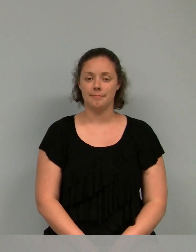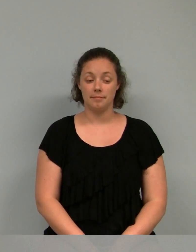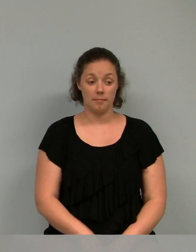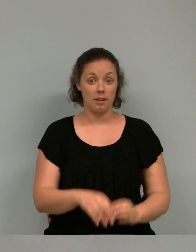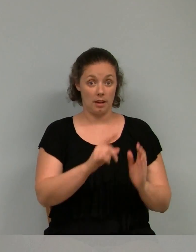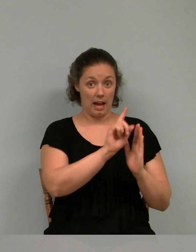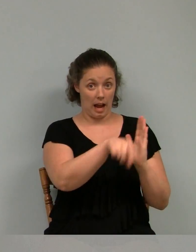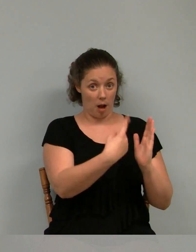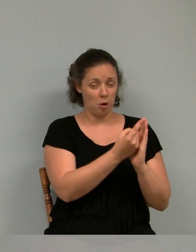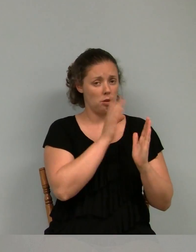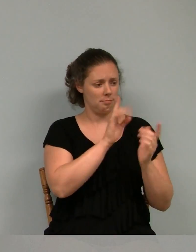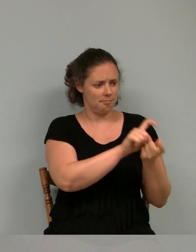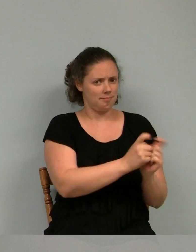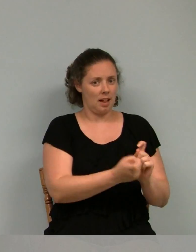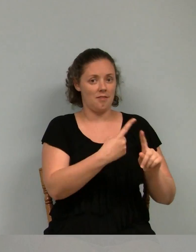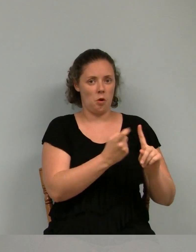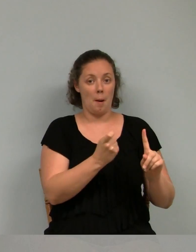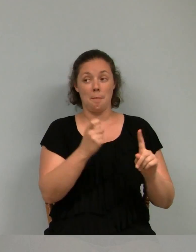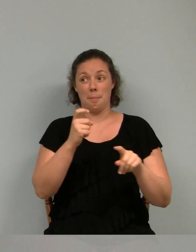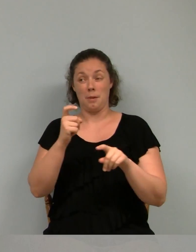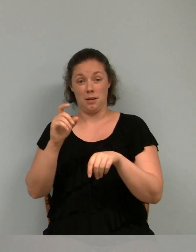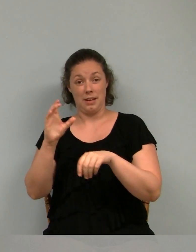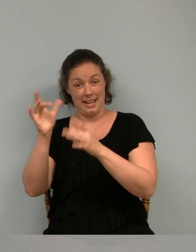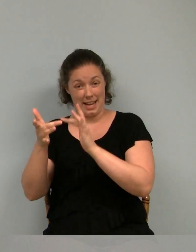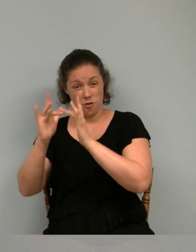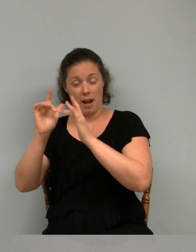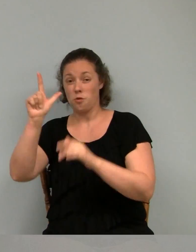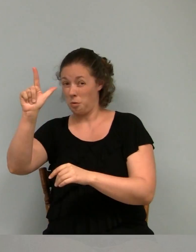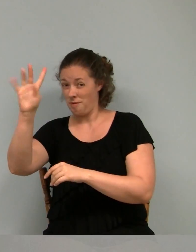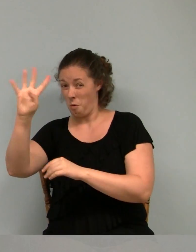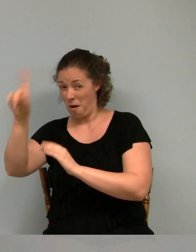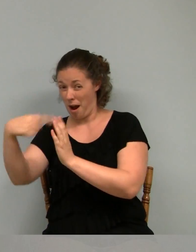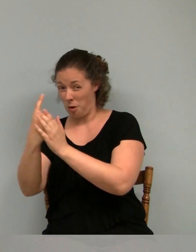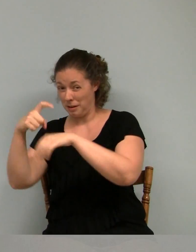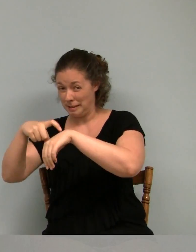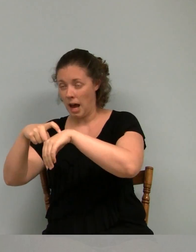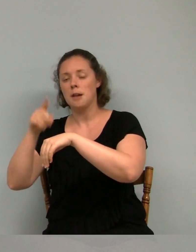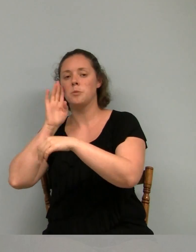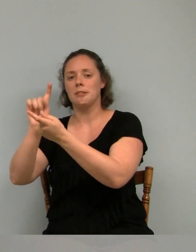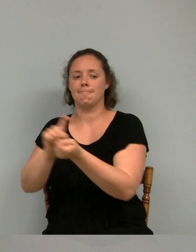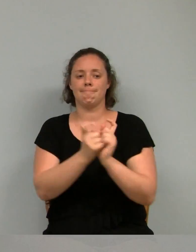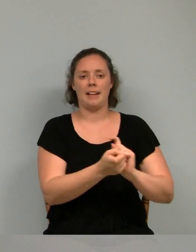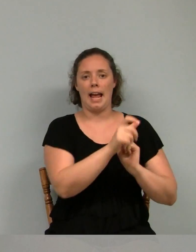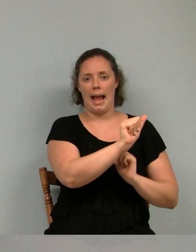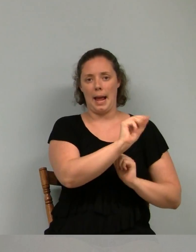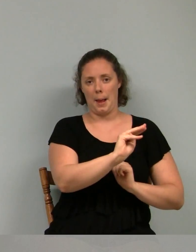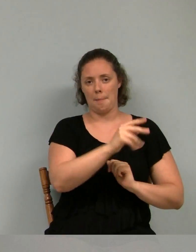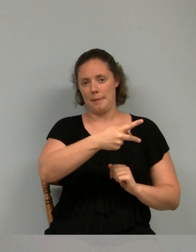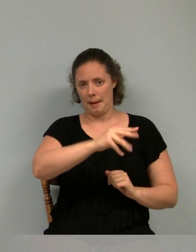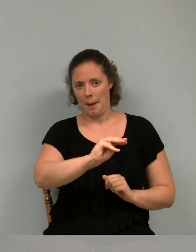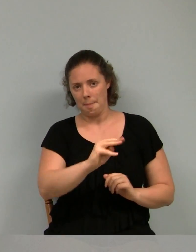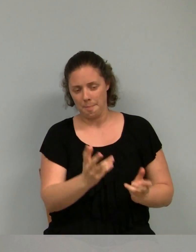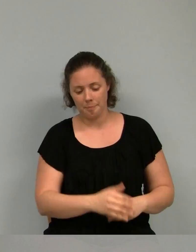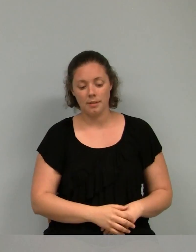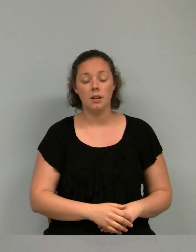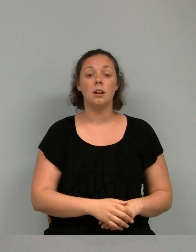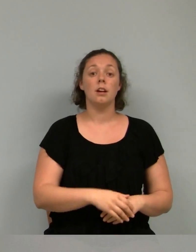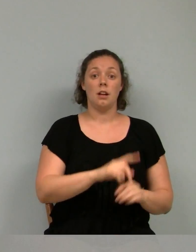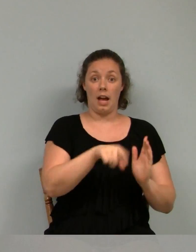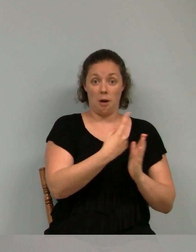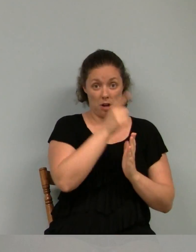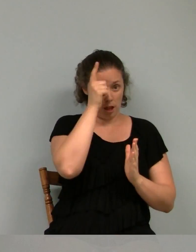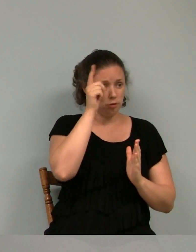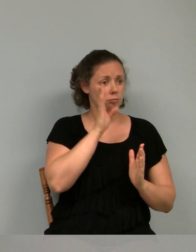The hour is converted from the internet 24-hour clock time to AM/PM hours. The hour logic results in the